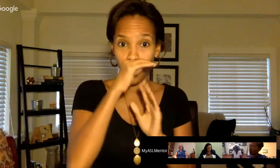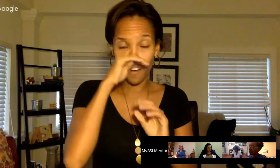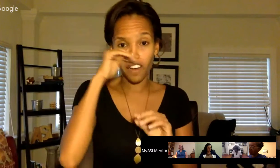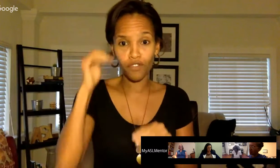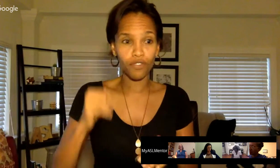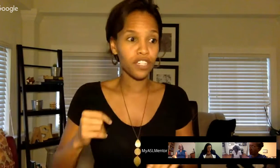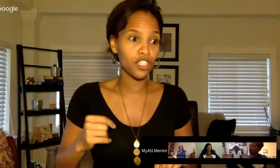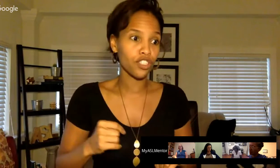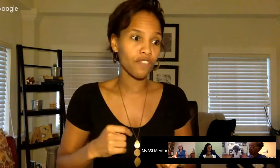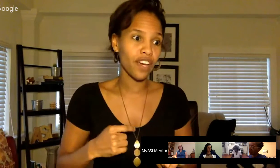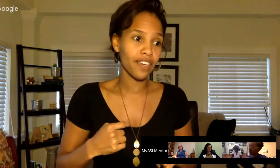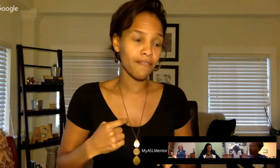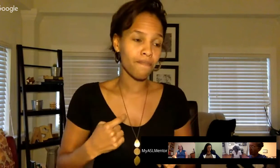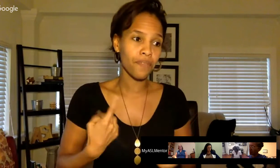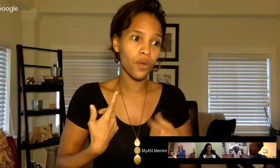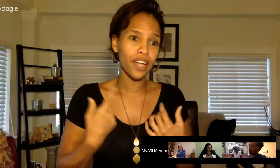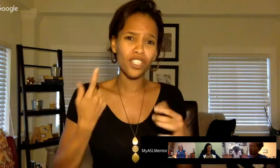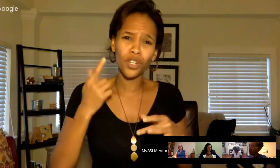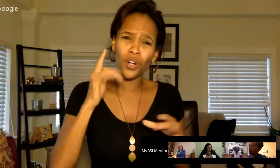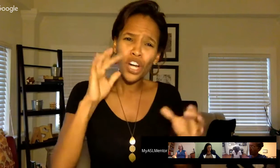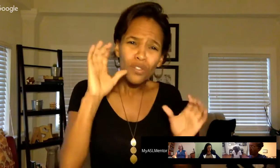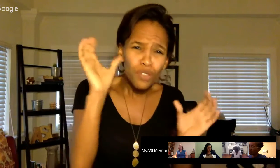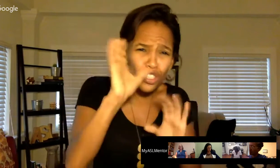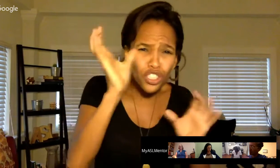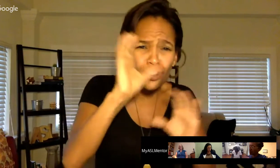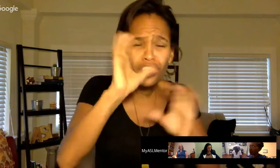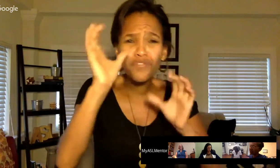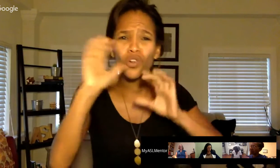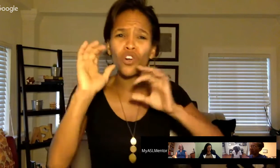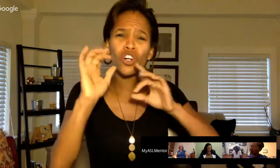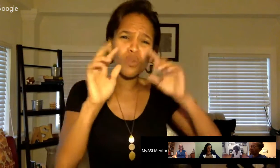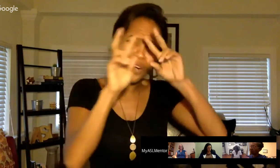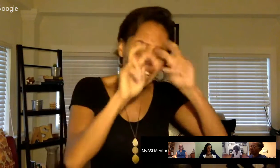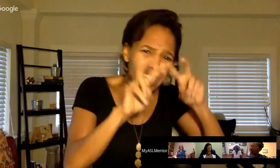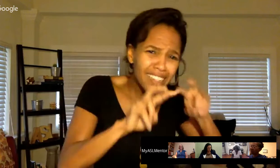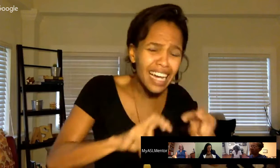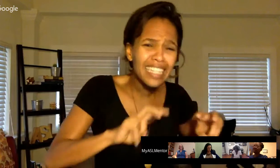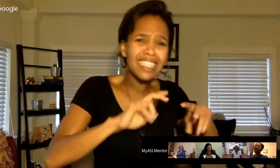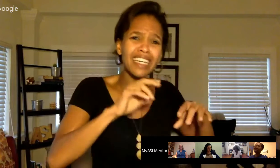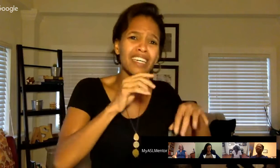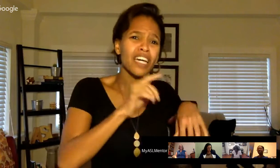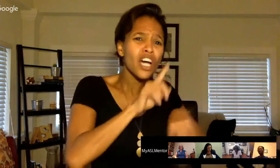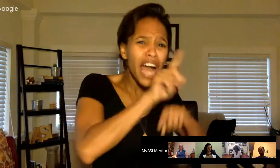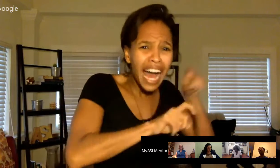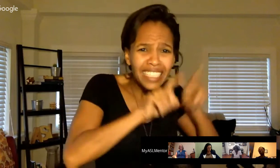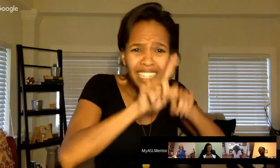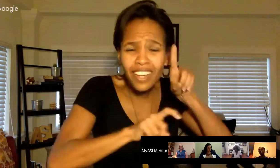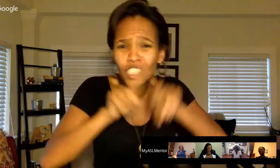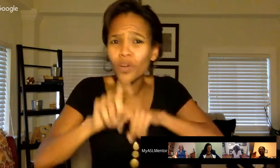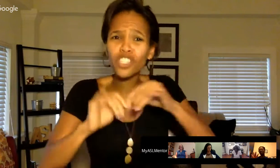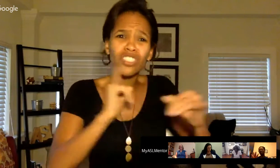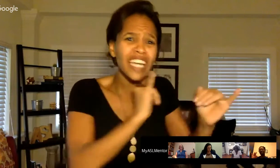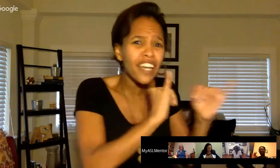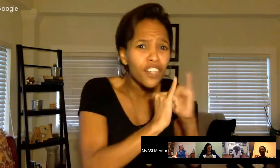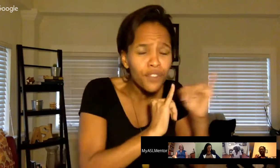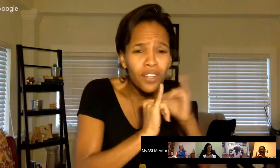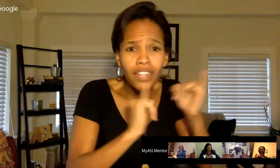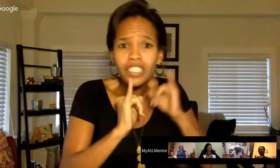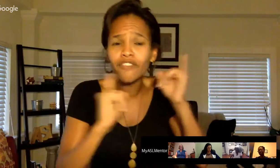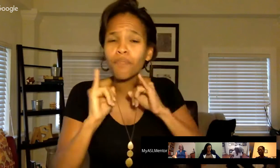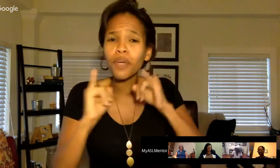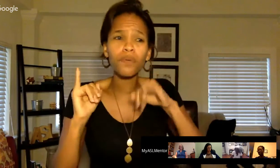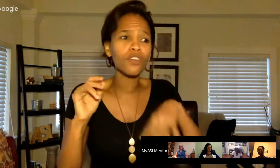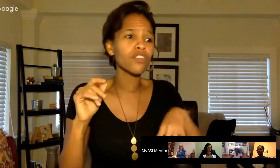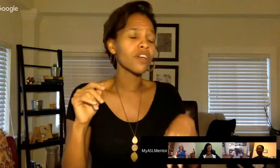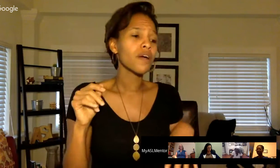idea of research and vetting. Okay, so we're searching for, we're analyzing, asking lots of questions, interviewing lots